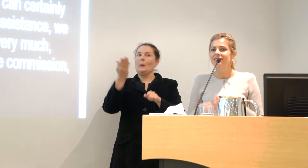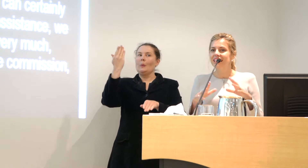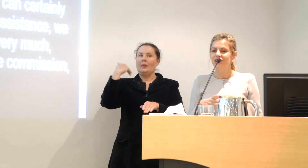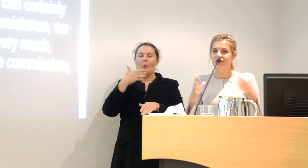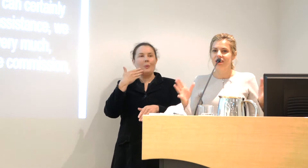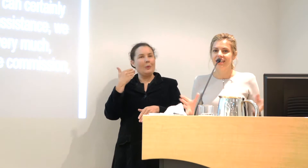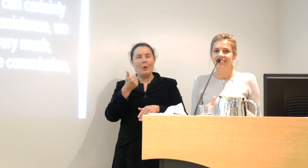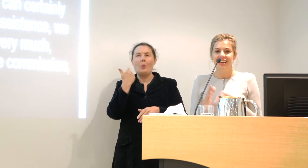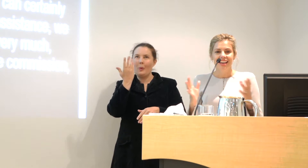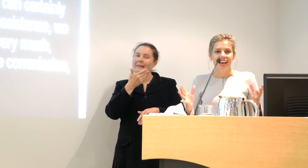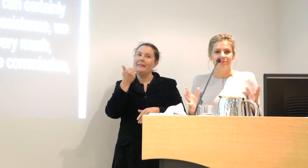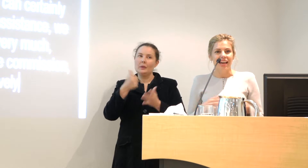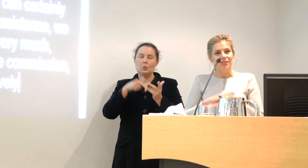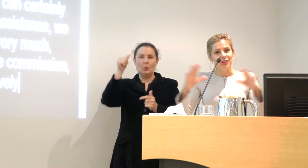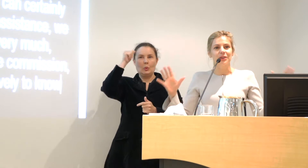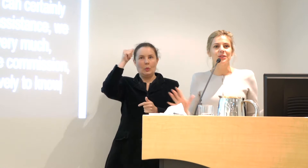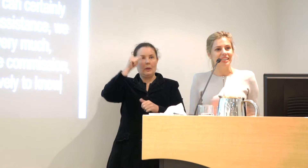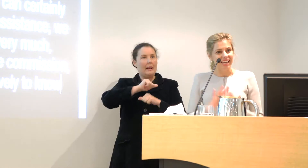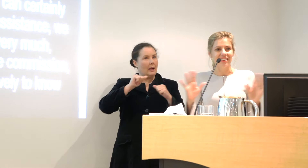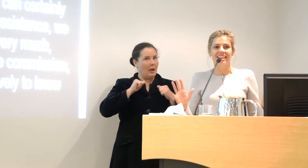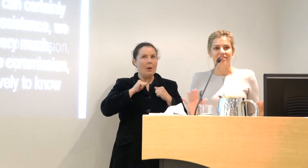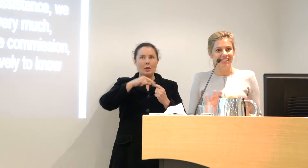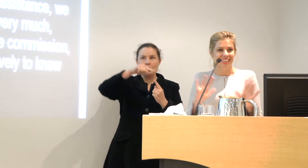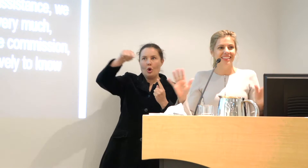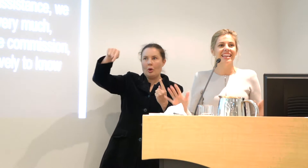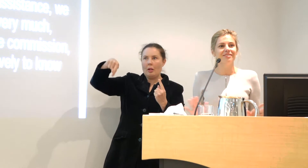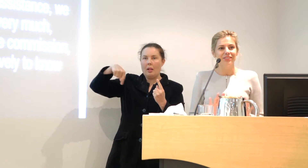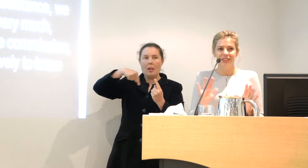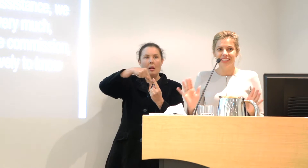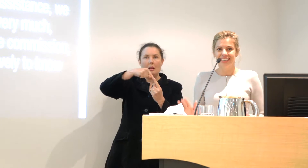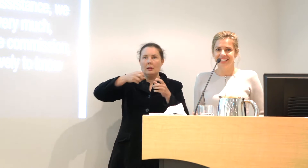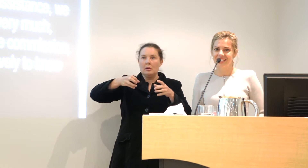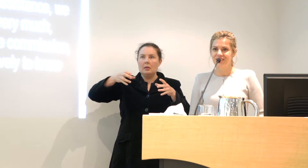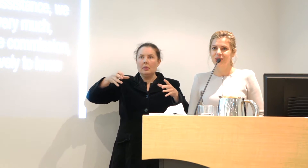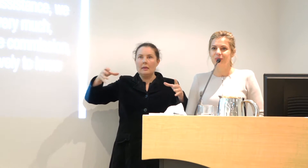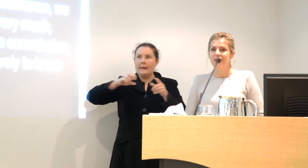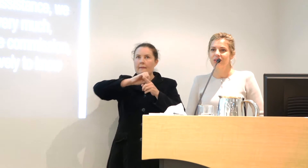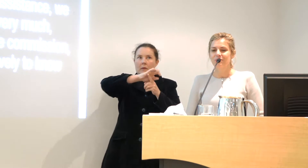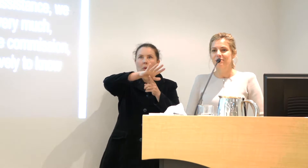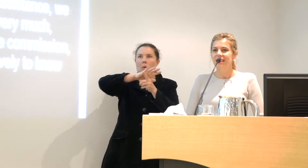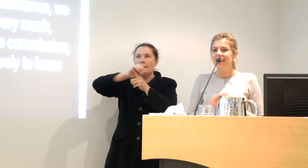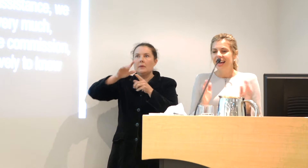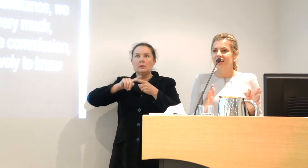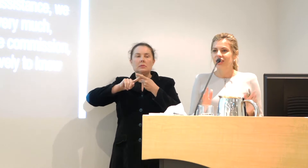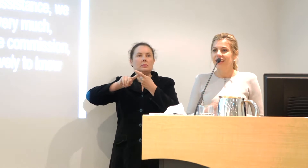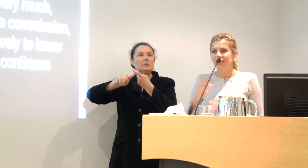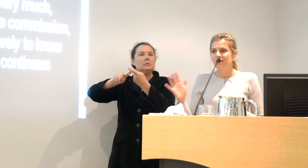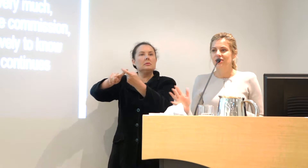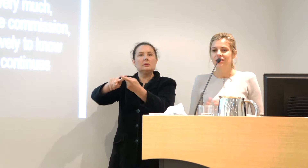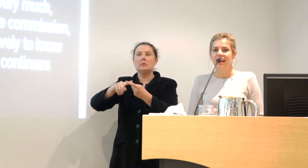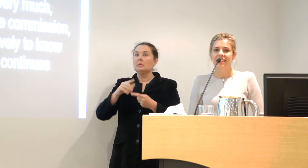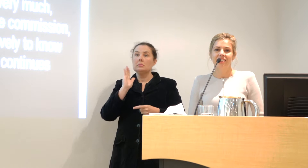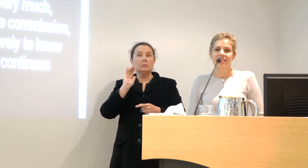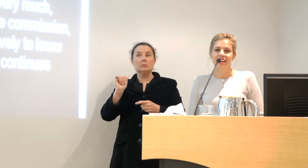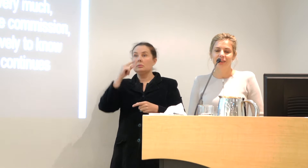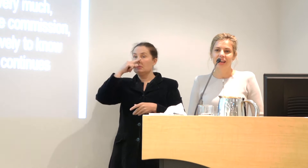always lovely to know that our circle is ever increasing and the influence continues, whether or not people are actually at the Commission